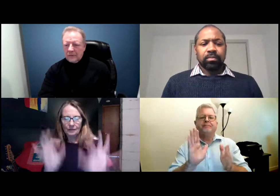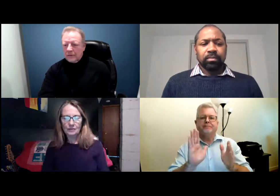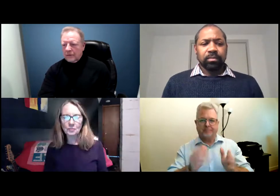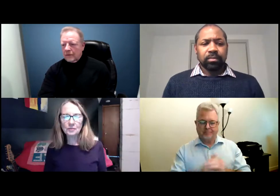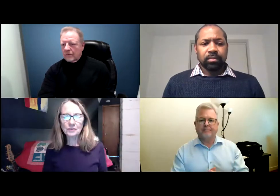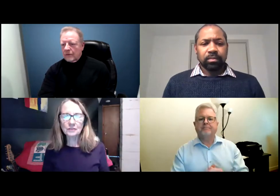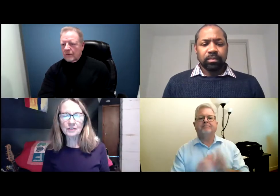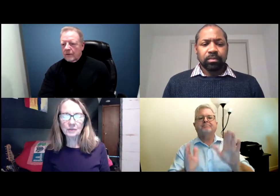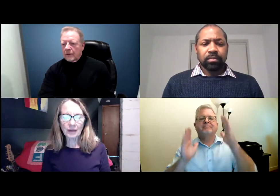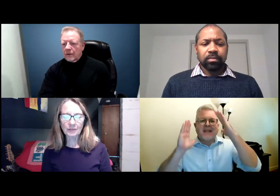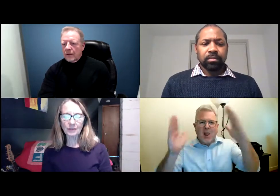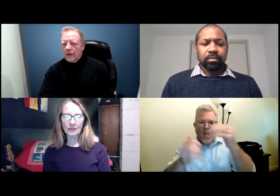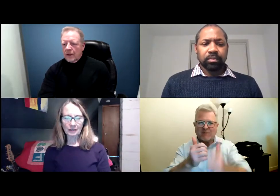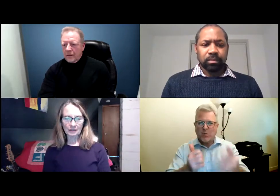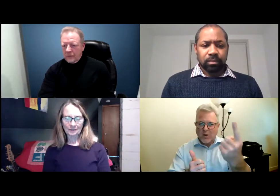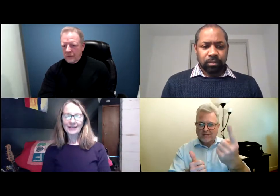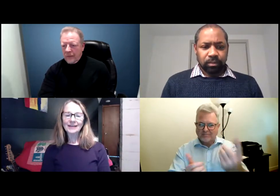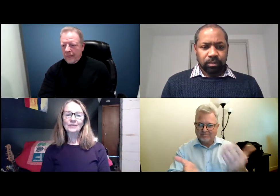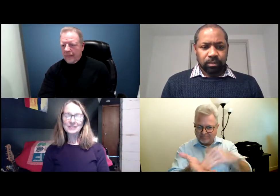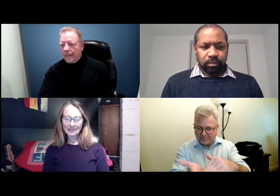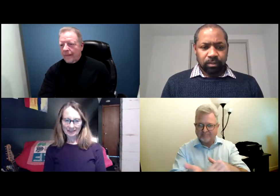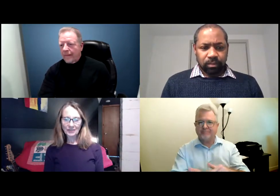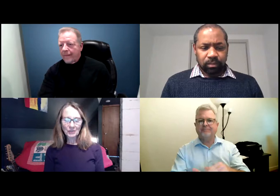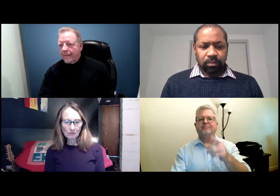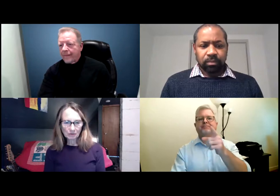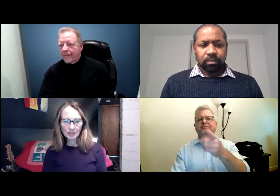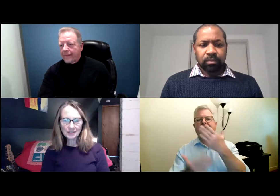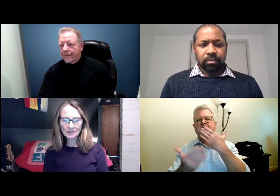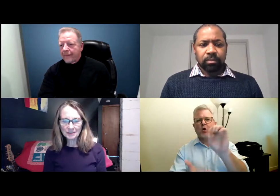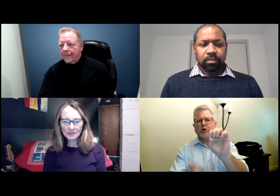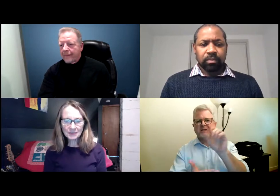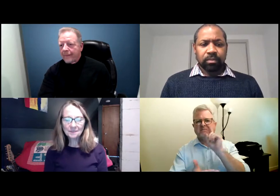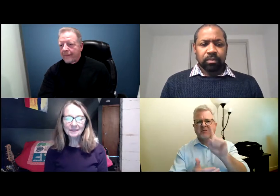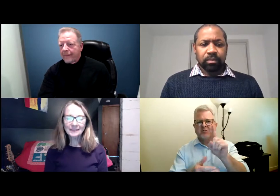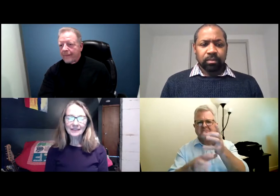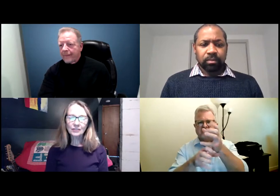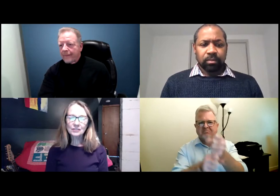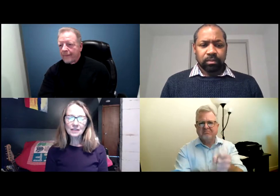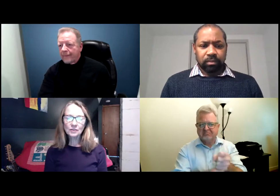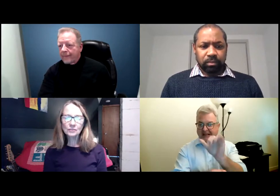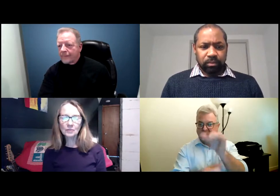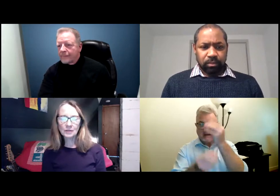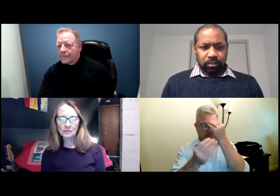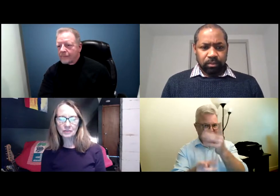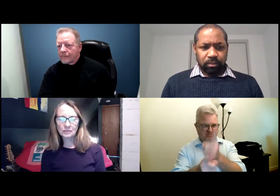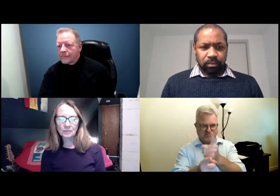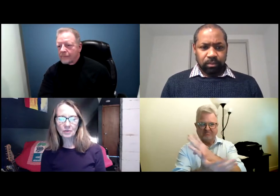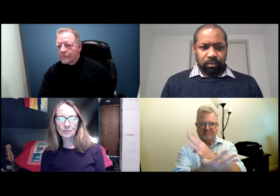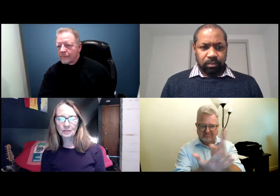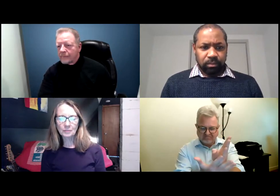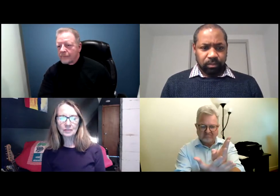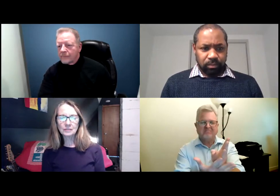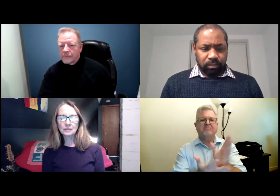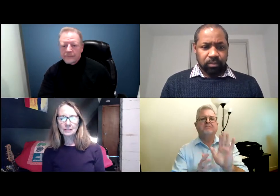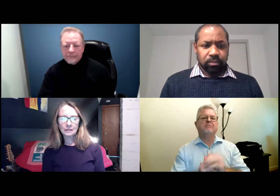Okay, the interpreter's all set, so I am gonna go ahead. Once again, hello, everybody. Good evening. Ernest, thank you so much for your summary about